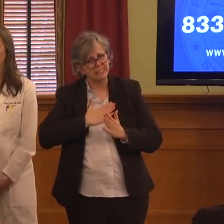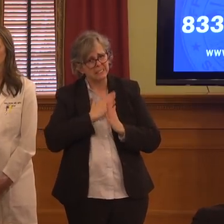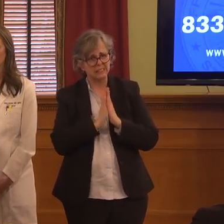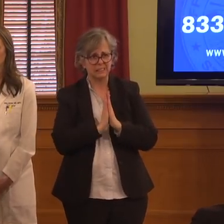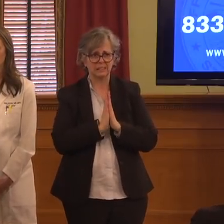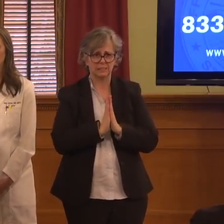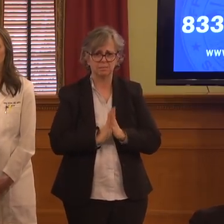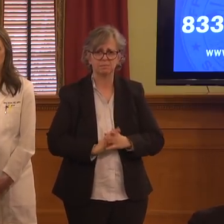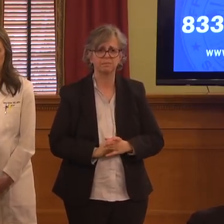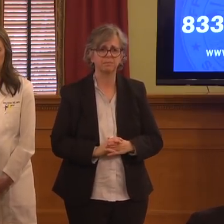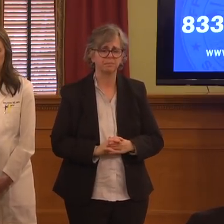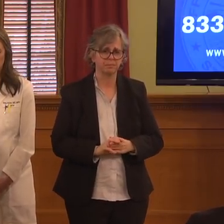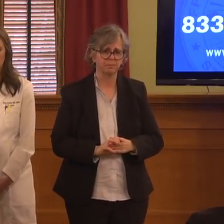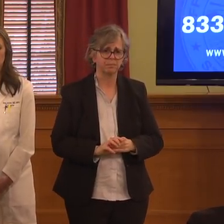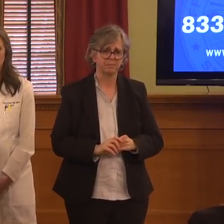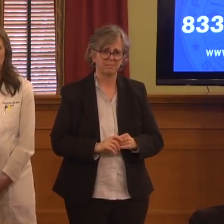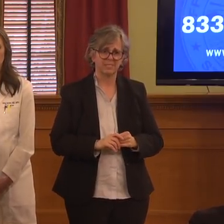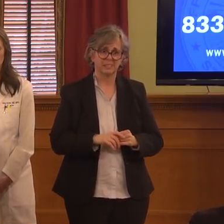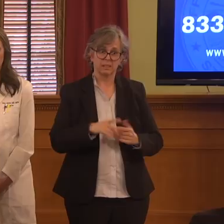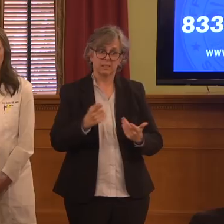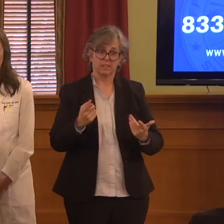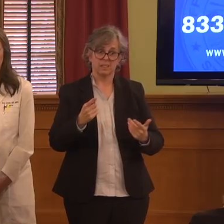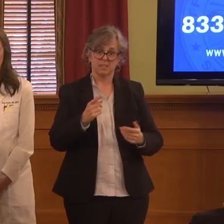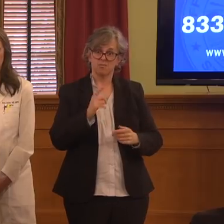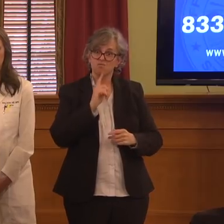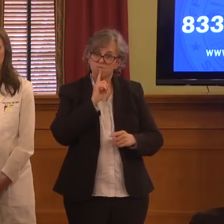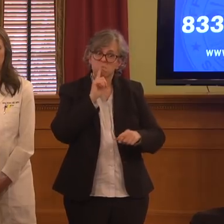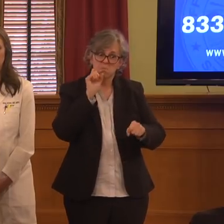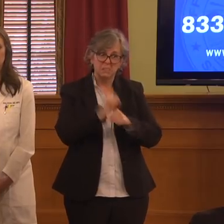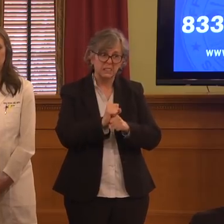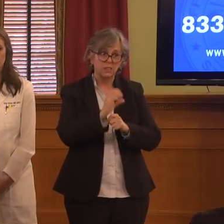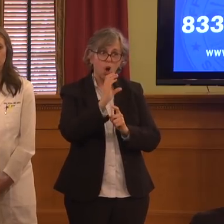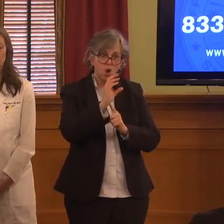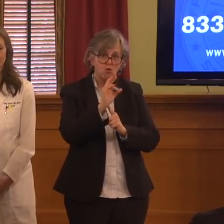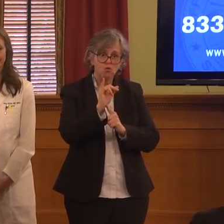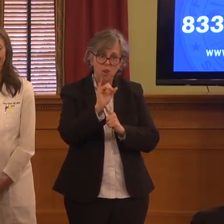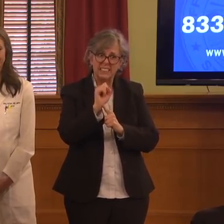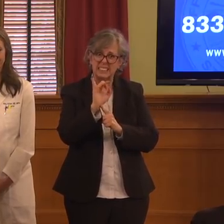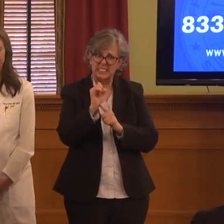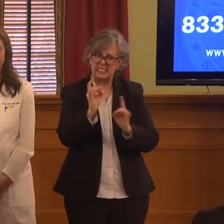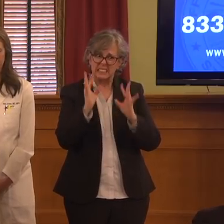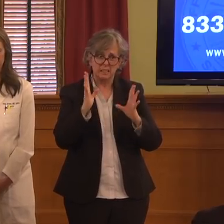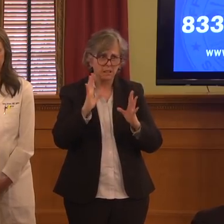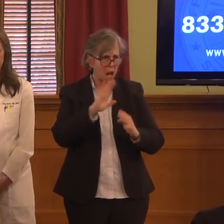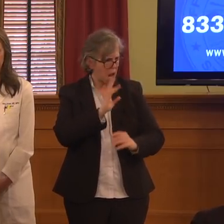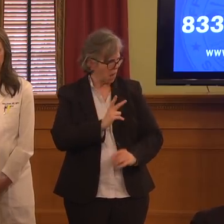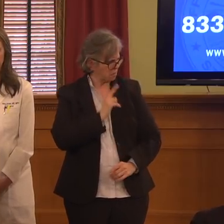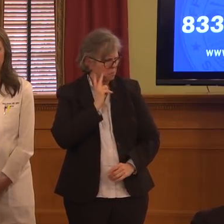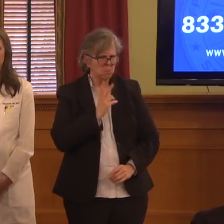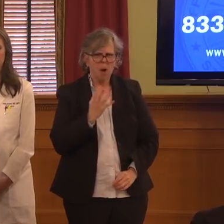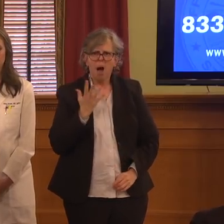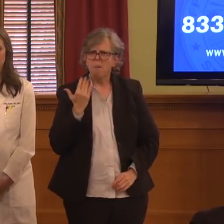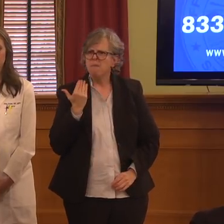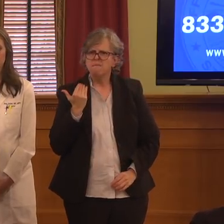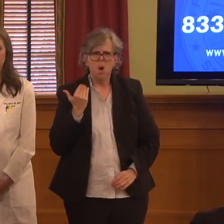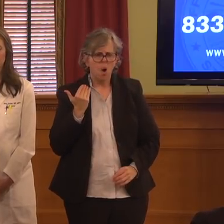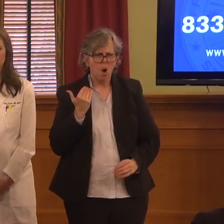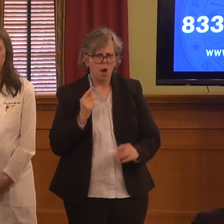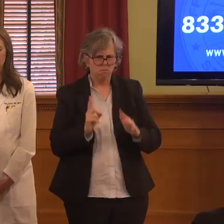like what it is, and that is a crisis that we have not seen, most of us, in our lifetimes.